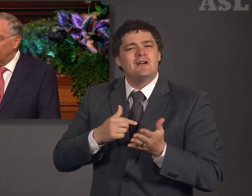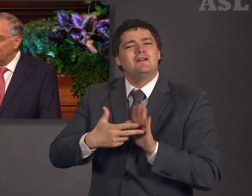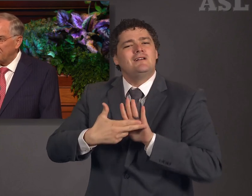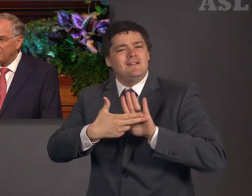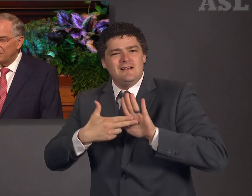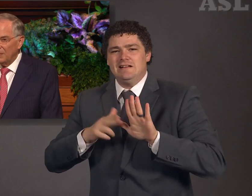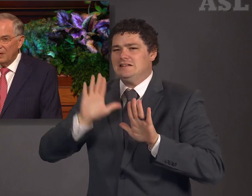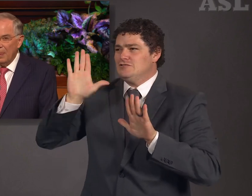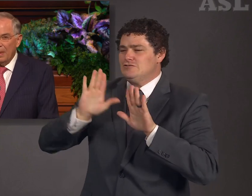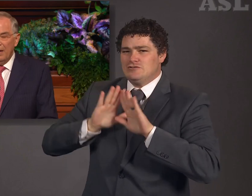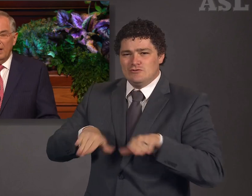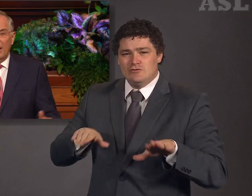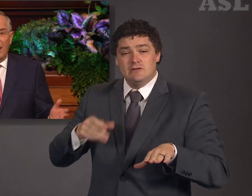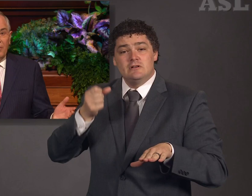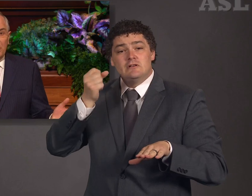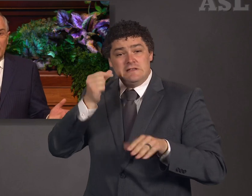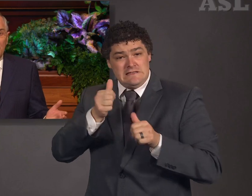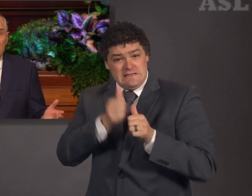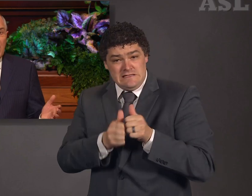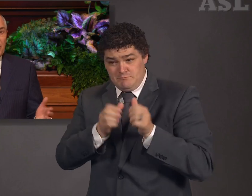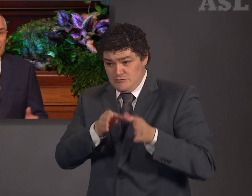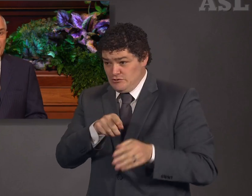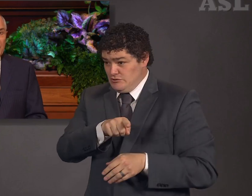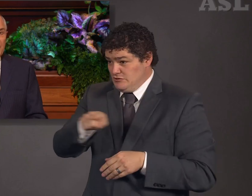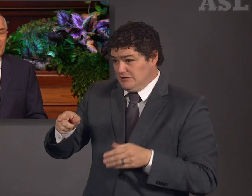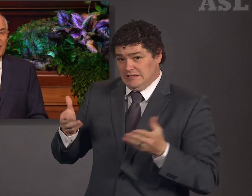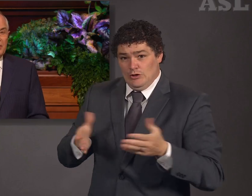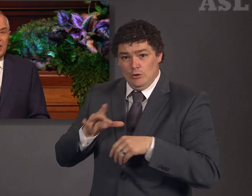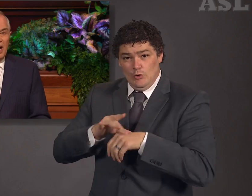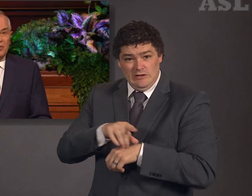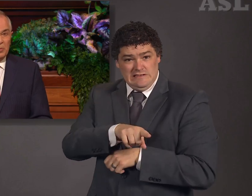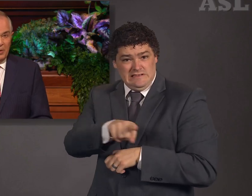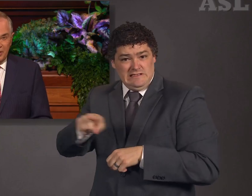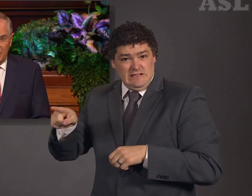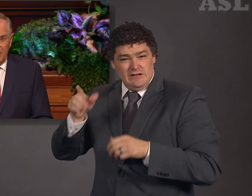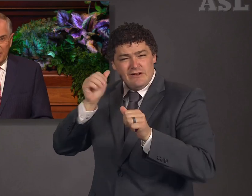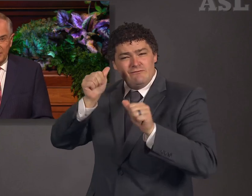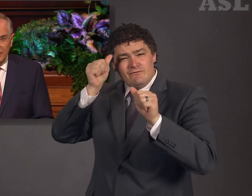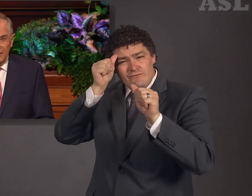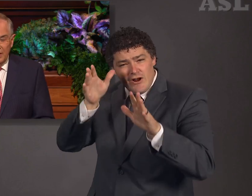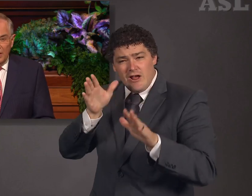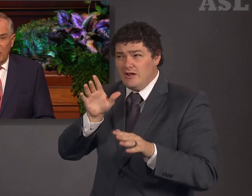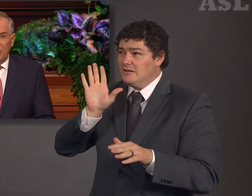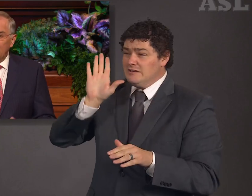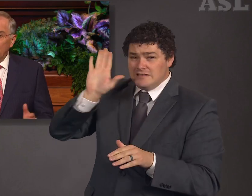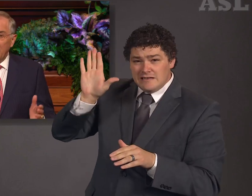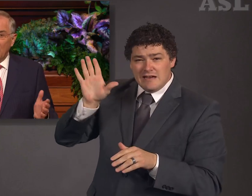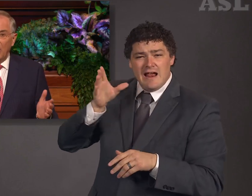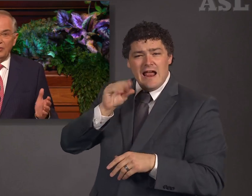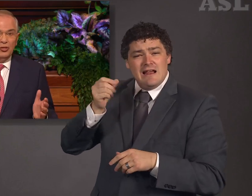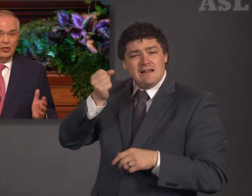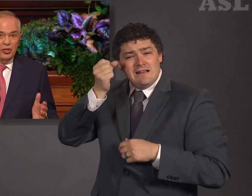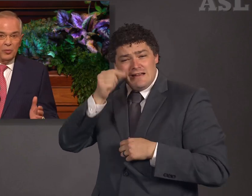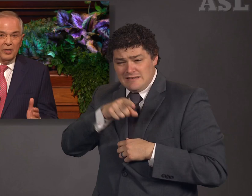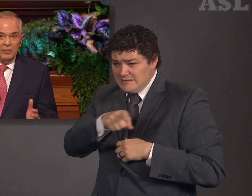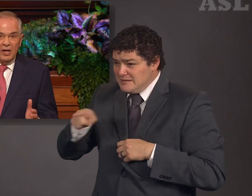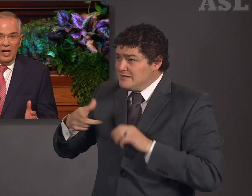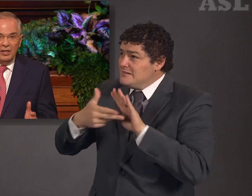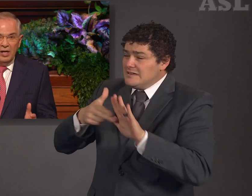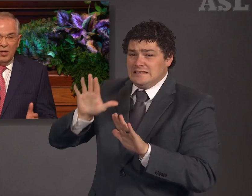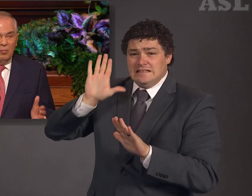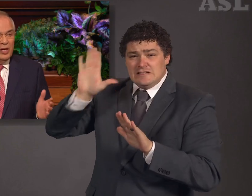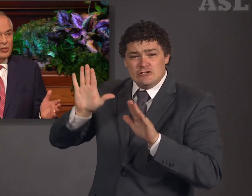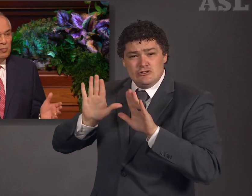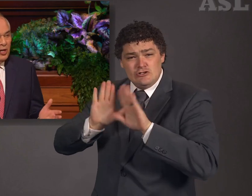God. Every person on earth is the offspring of God, but to be called the children of